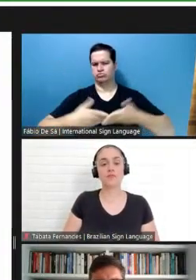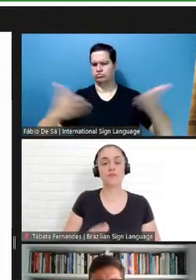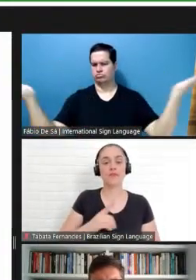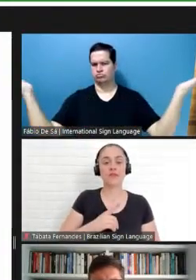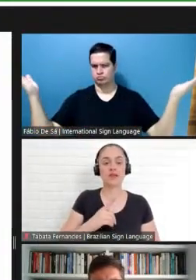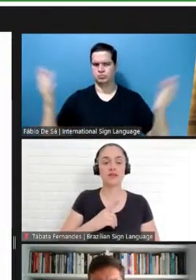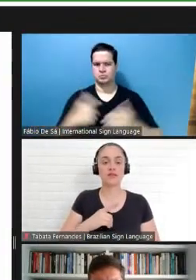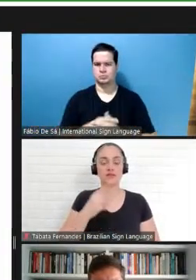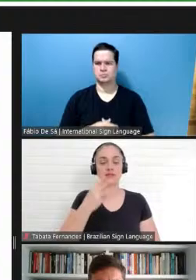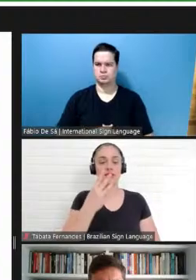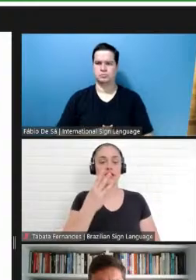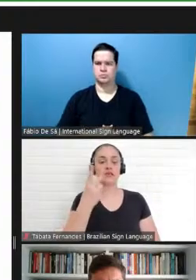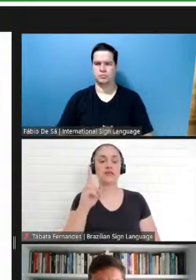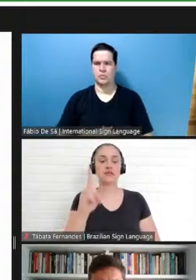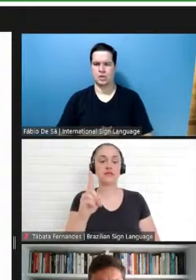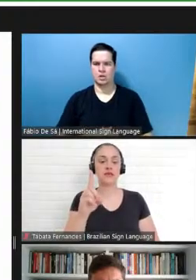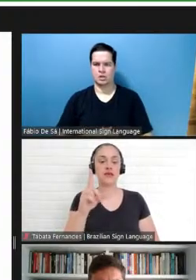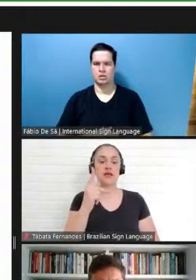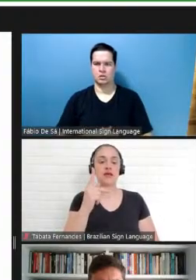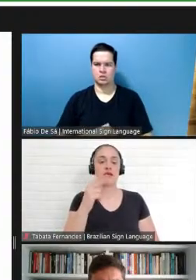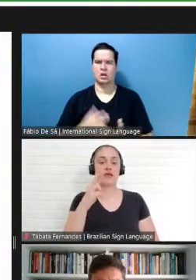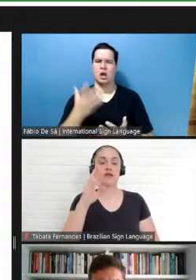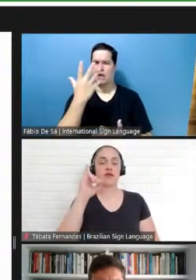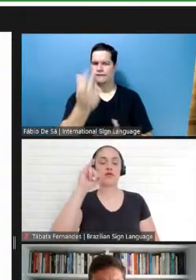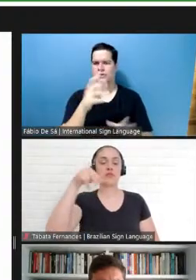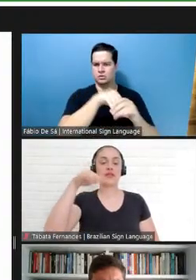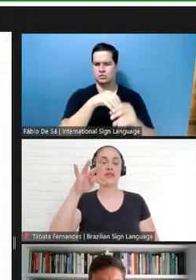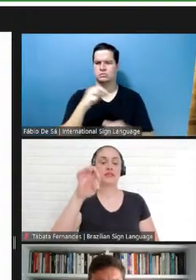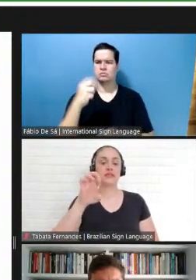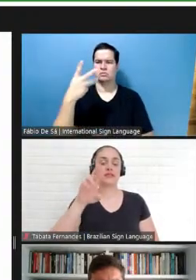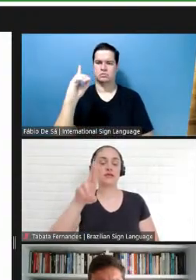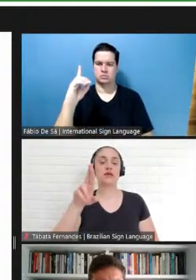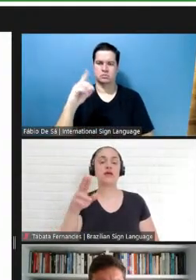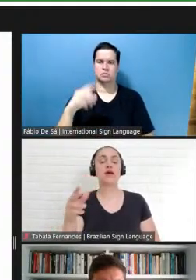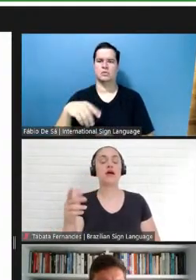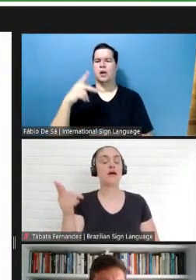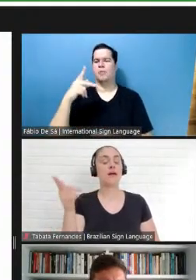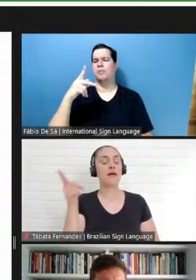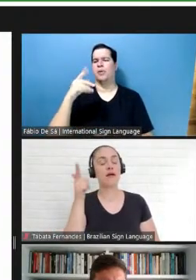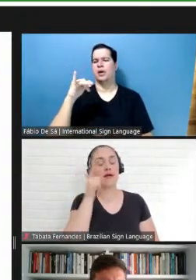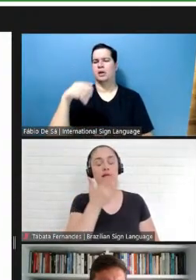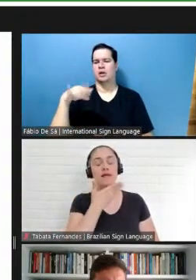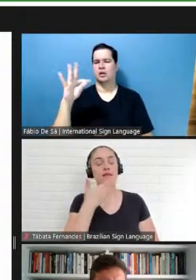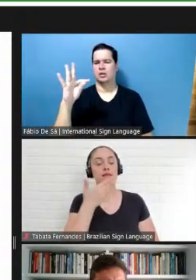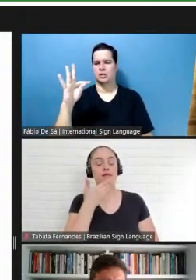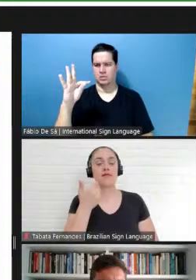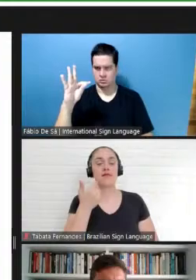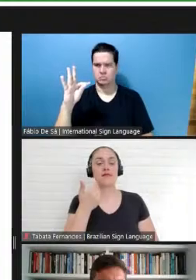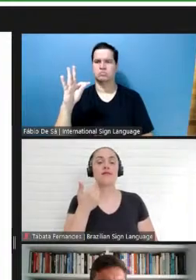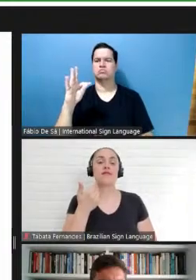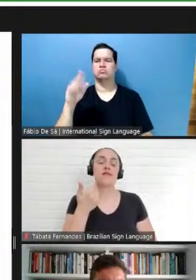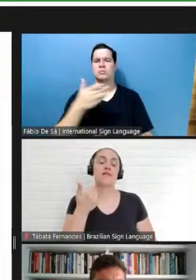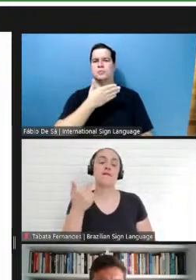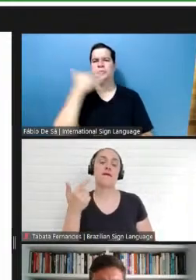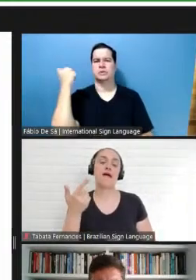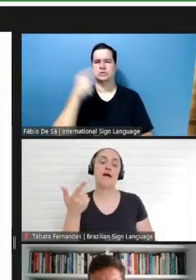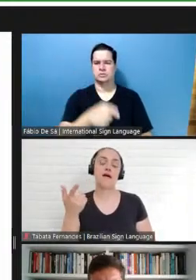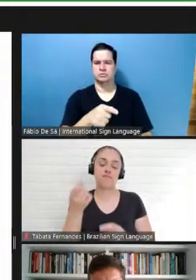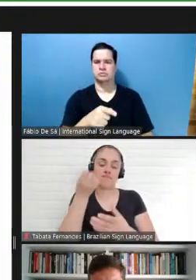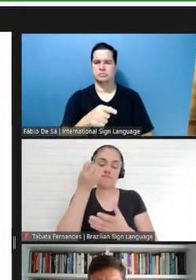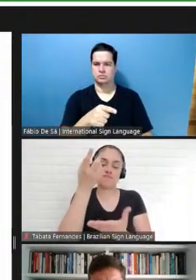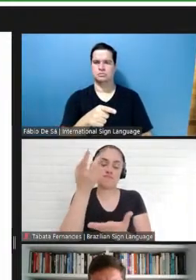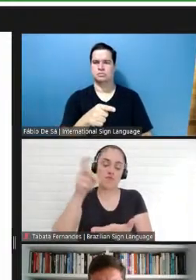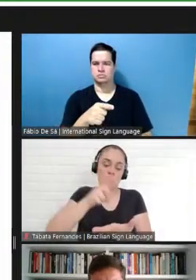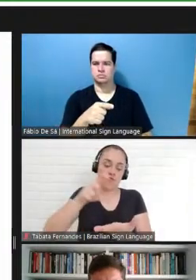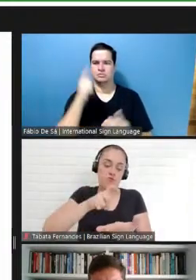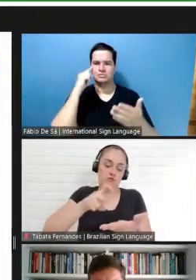have the ability to print prosthetics for a very small price. And this is done with my 3D